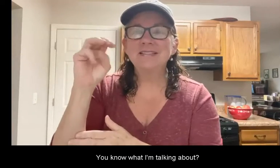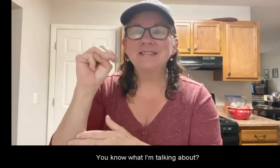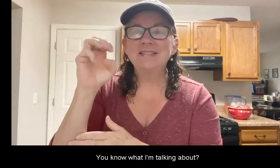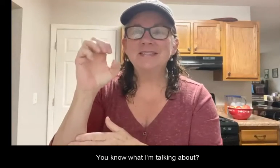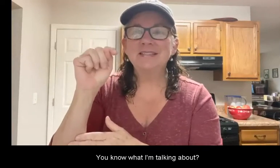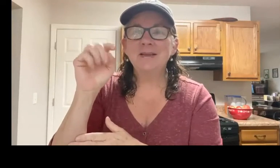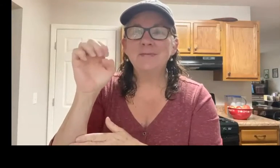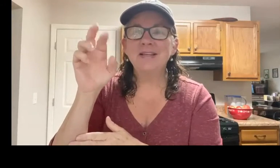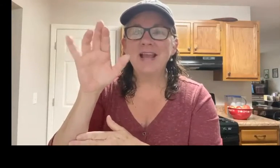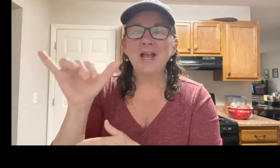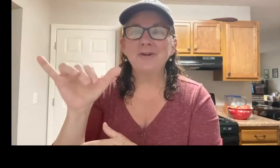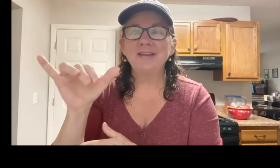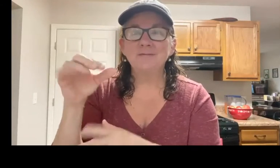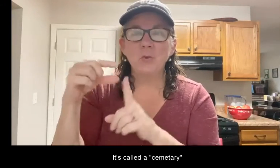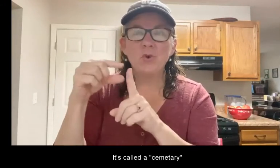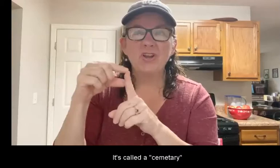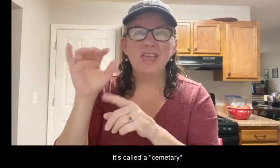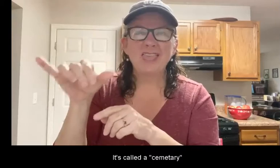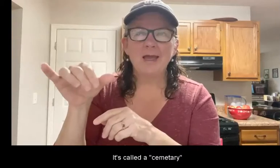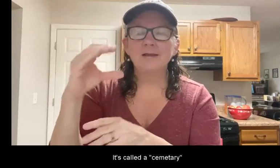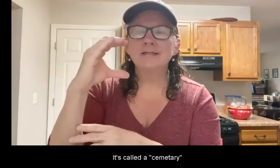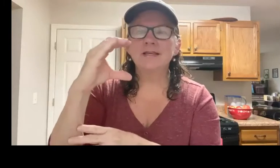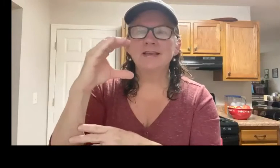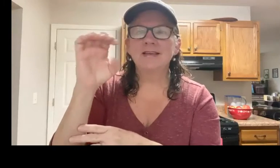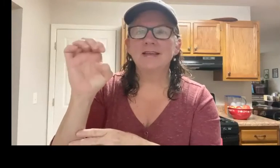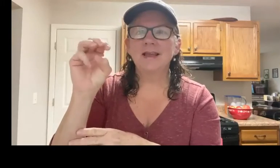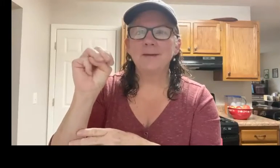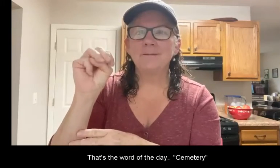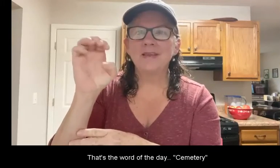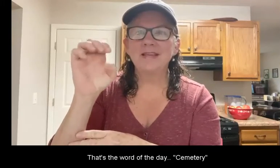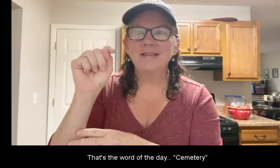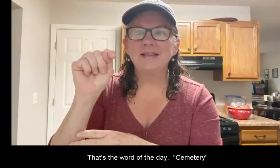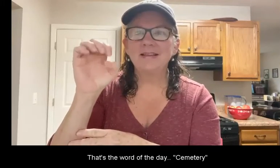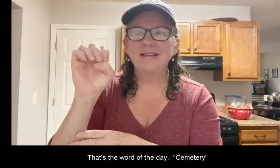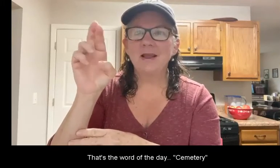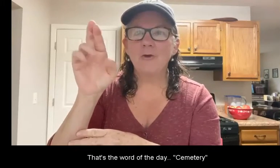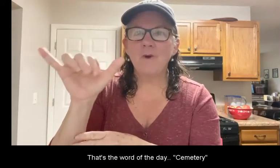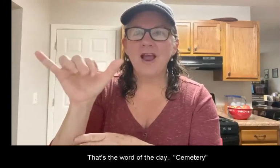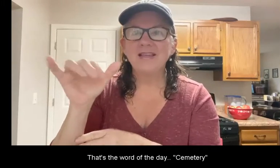talking about? It's called a cemetery. That's the word of the day, cemetery.